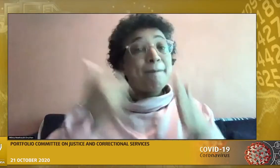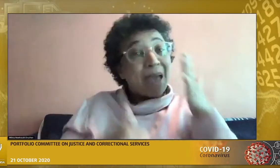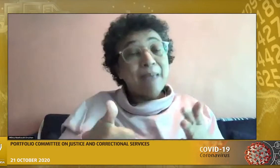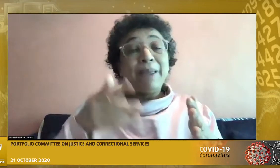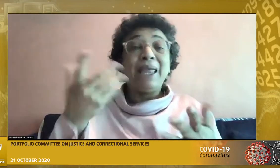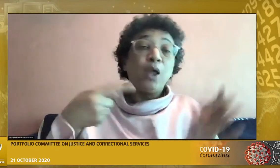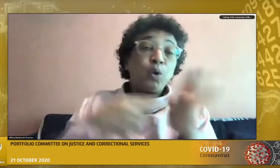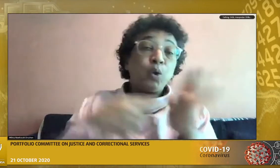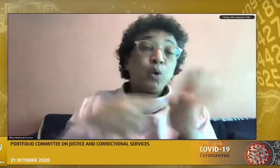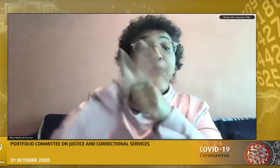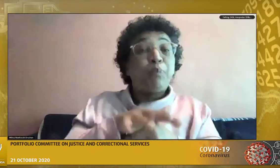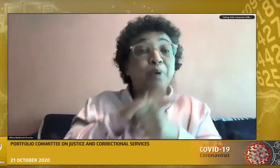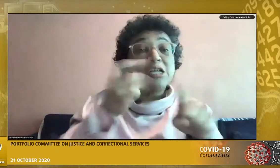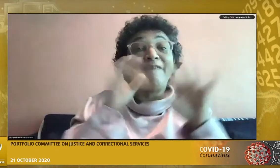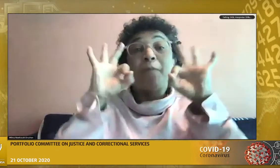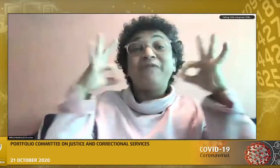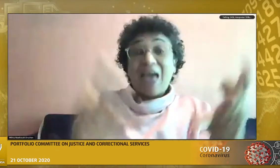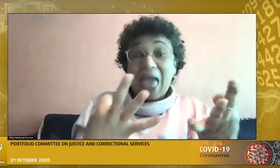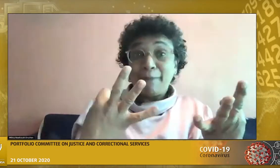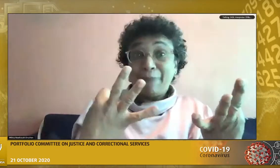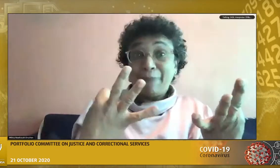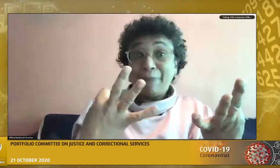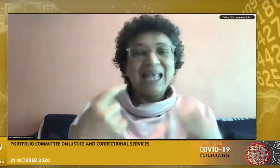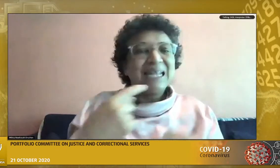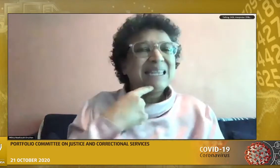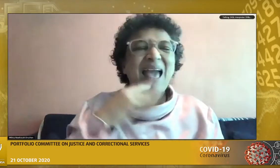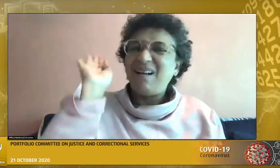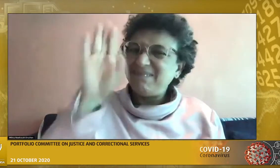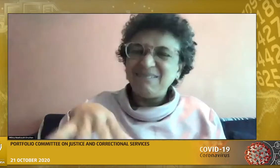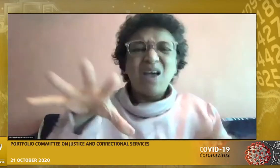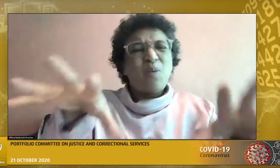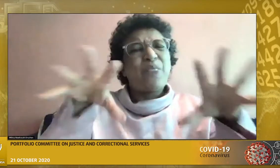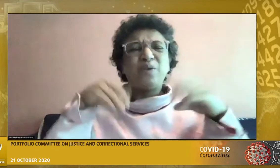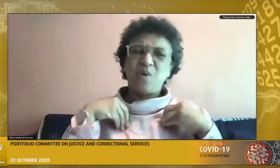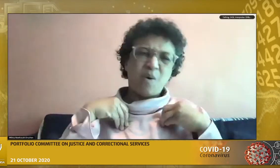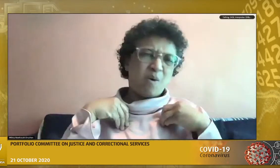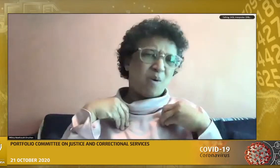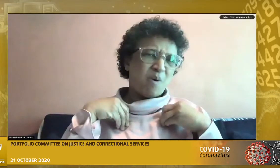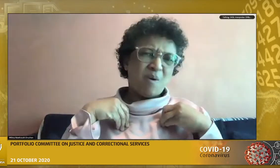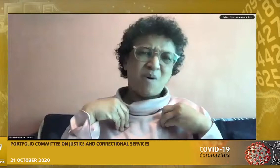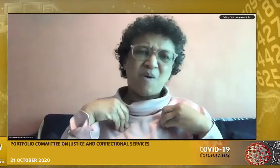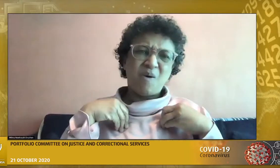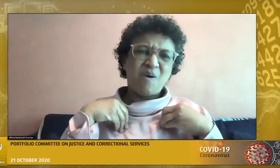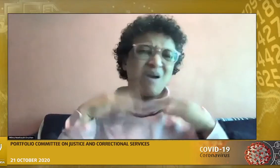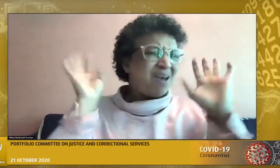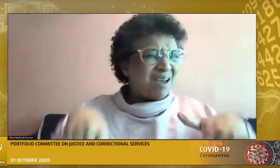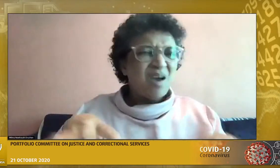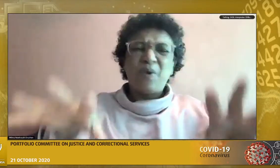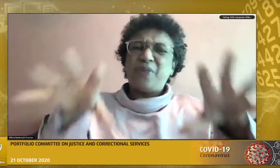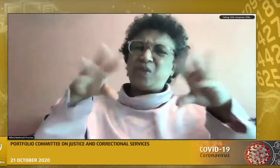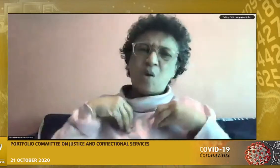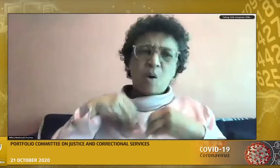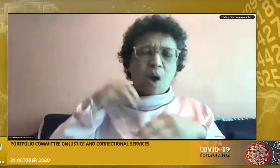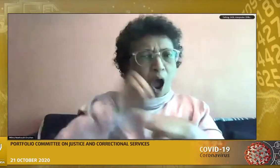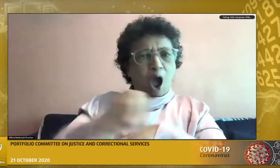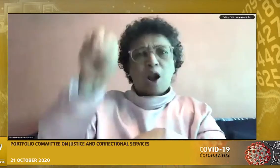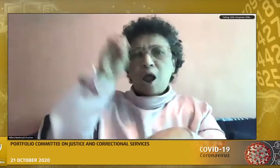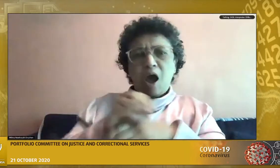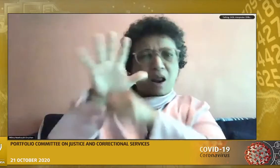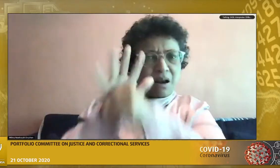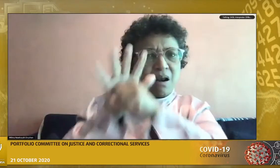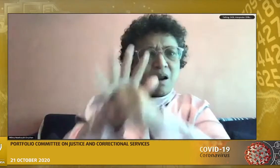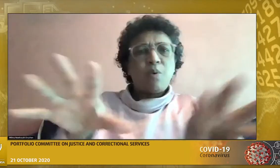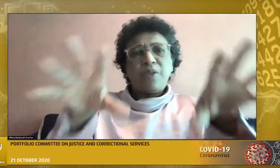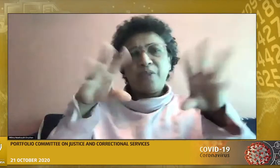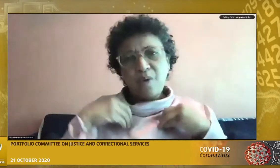withdrawal of a case, if there's evidence there, everything that is necessary for the case to go through, but because of family